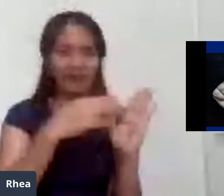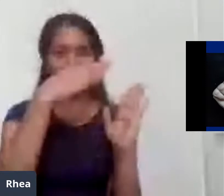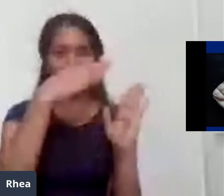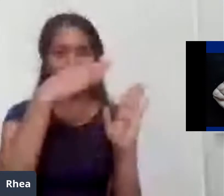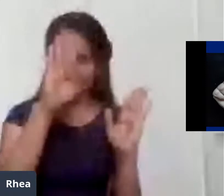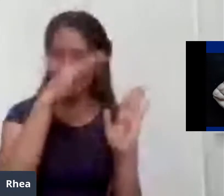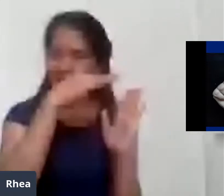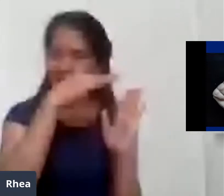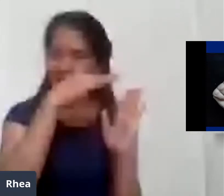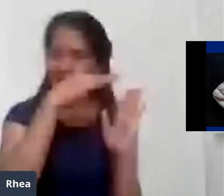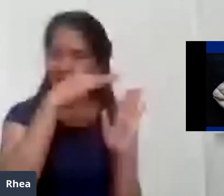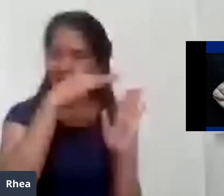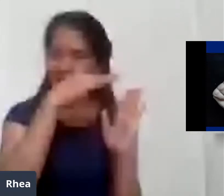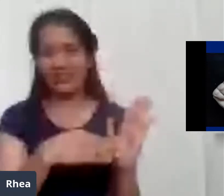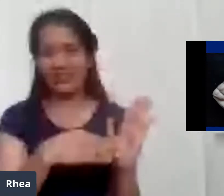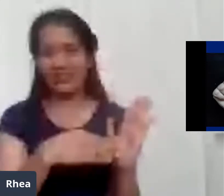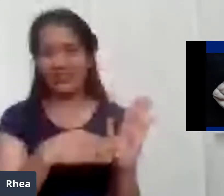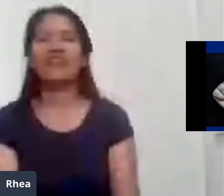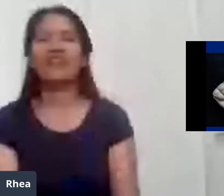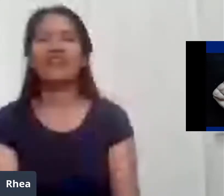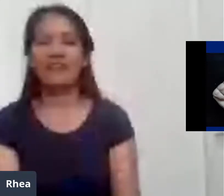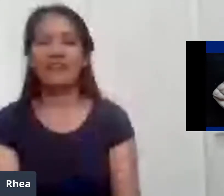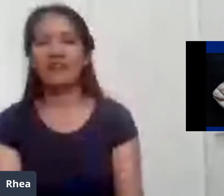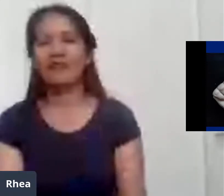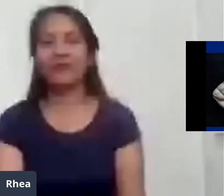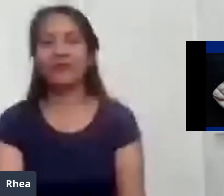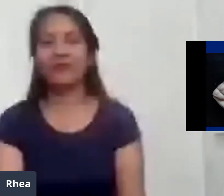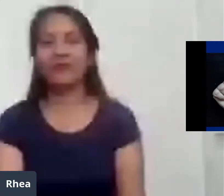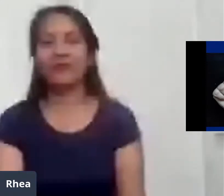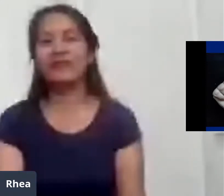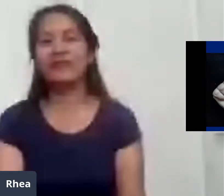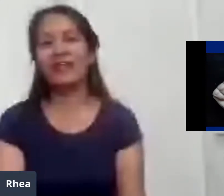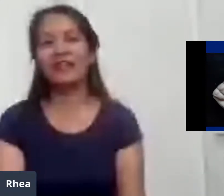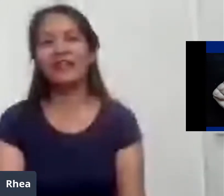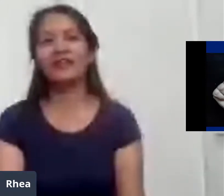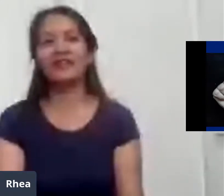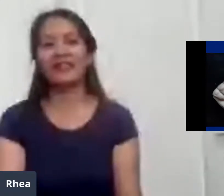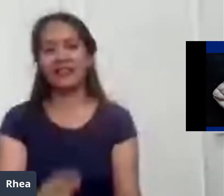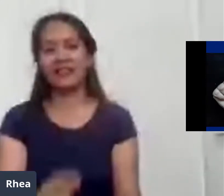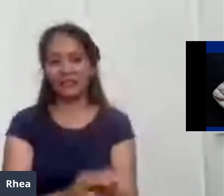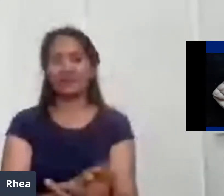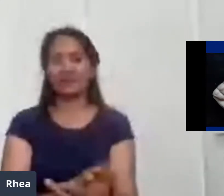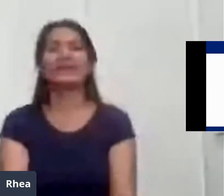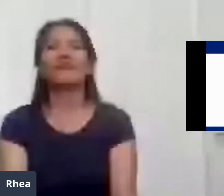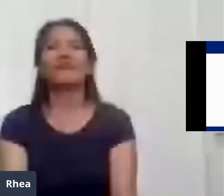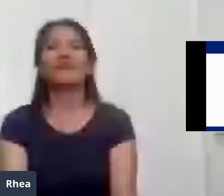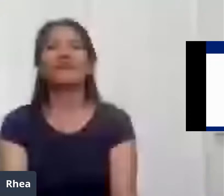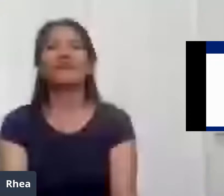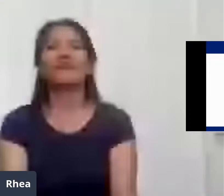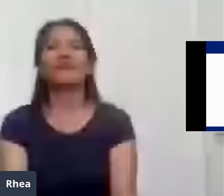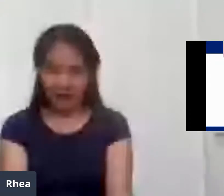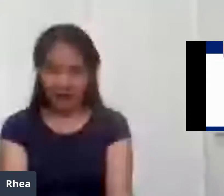trillion, billion. That's what when they are counting.